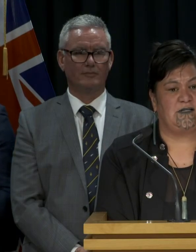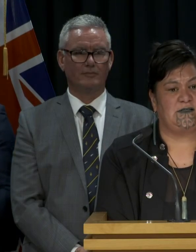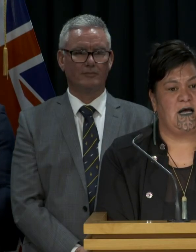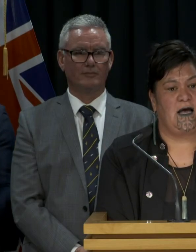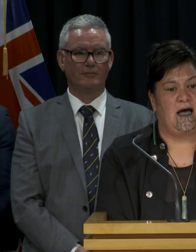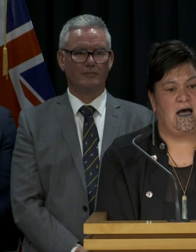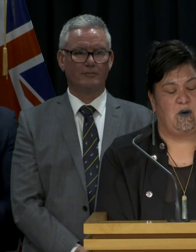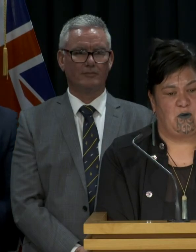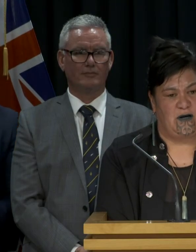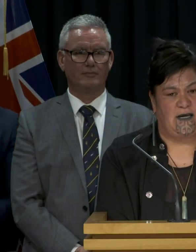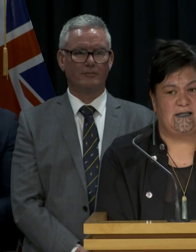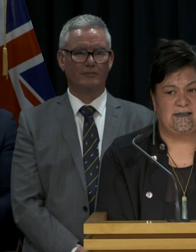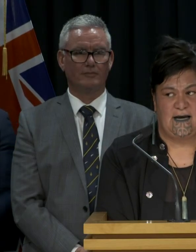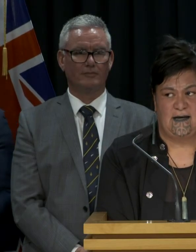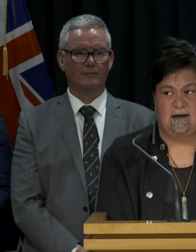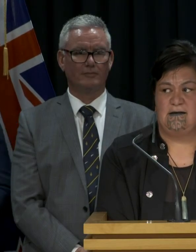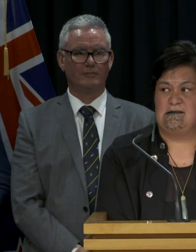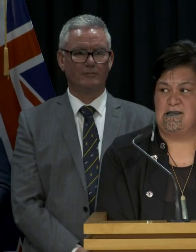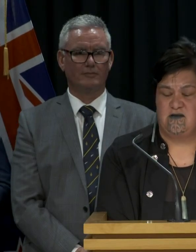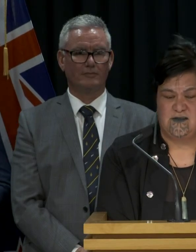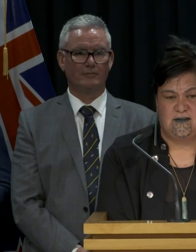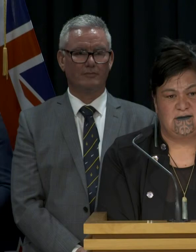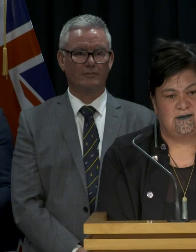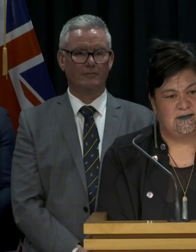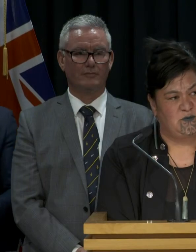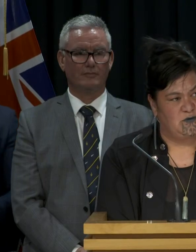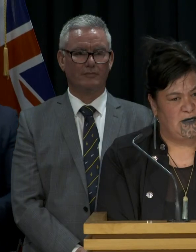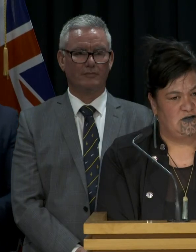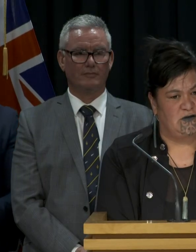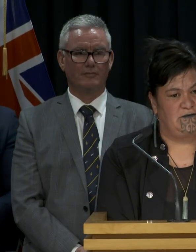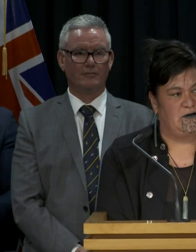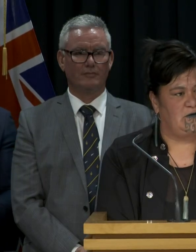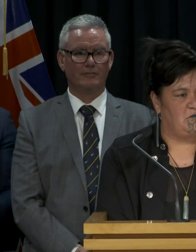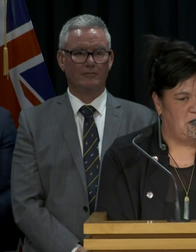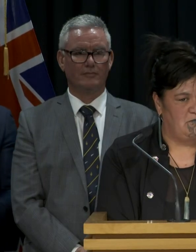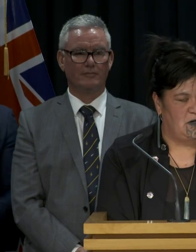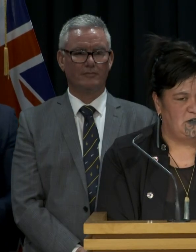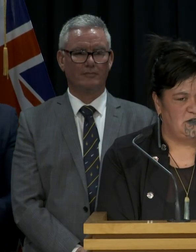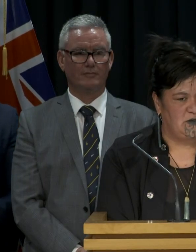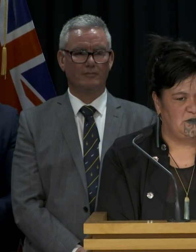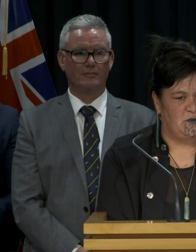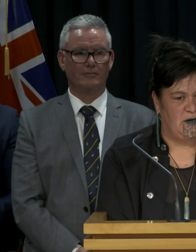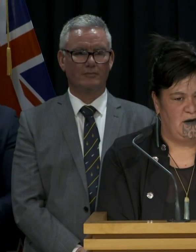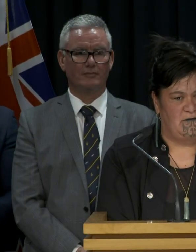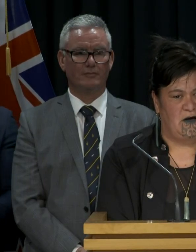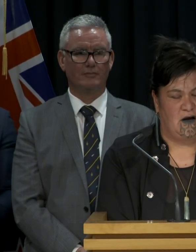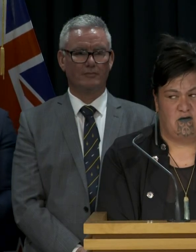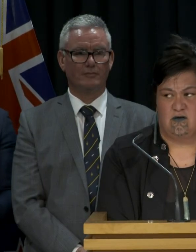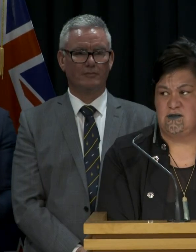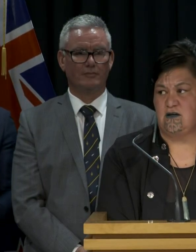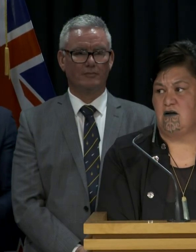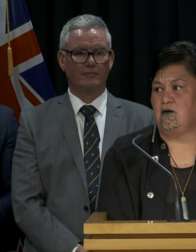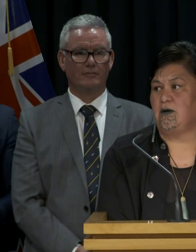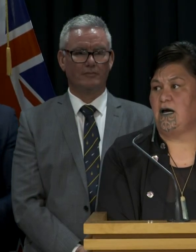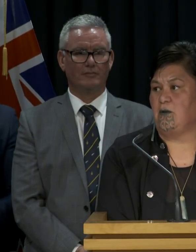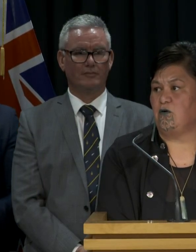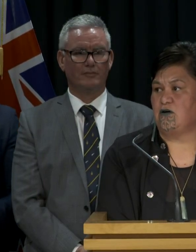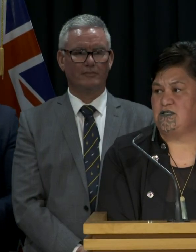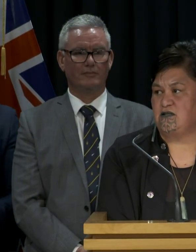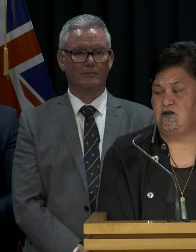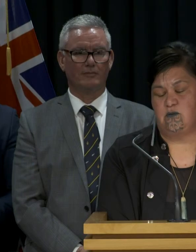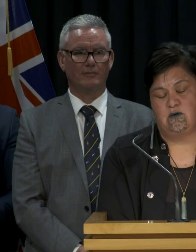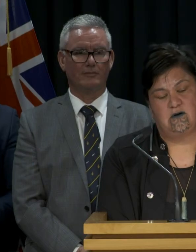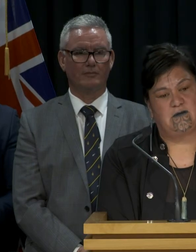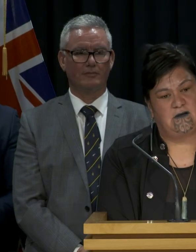some advice. But what I can say is that New Zealand as a small country value the many relationships that we have across the globe, and